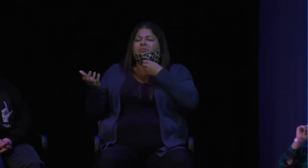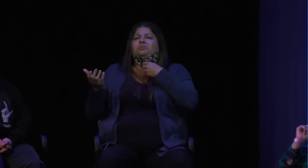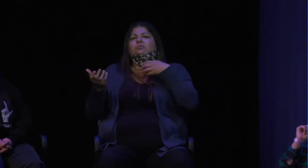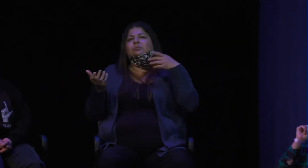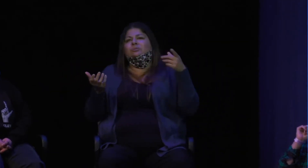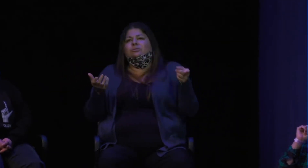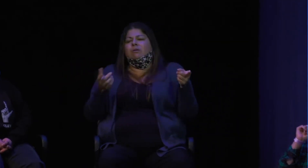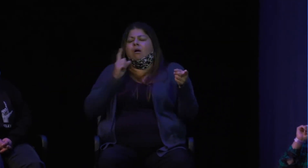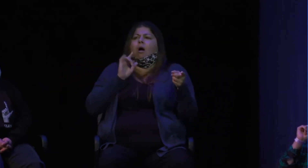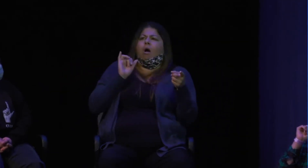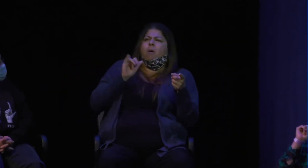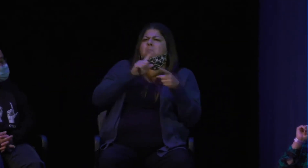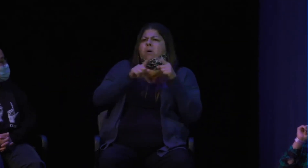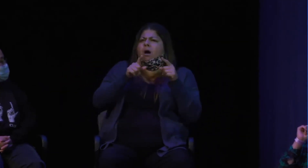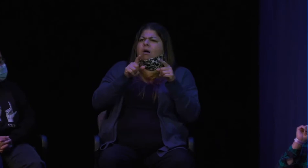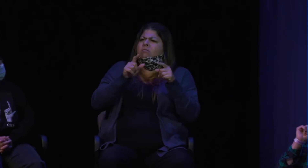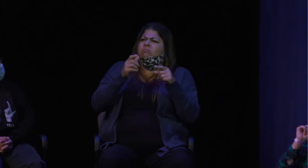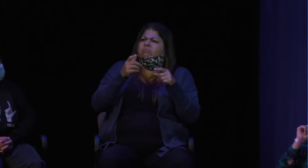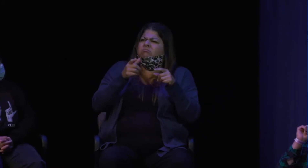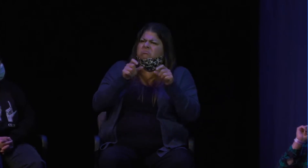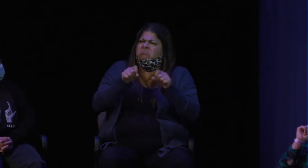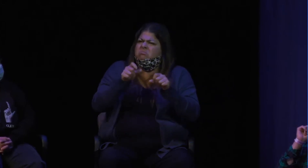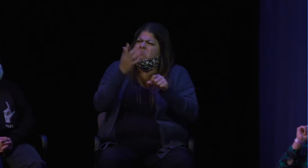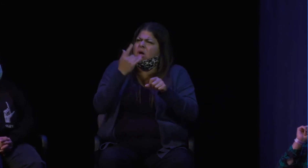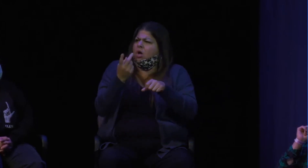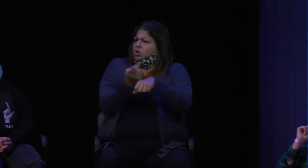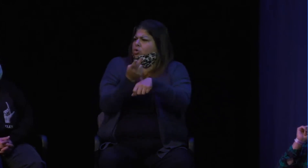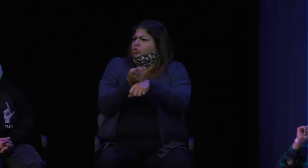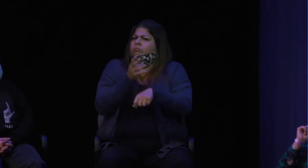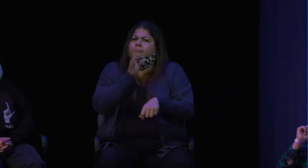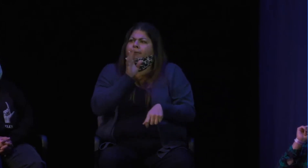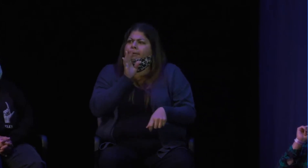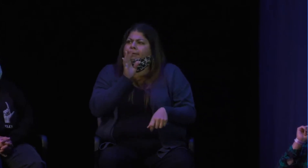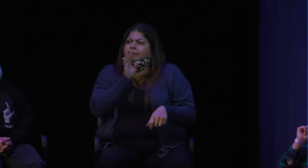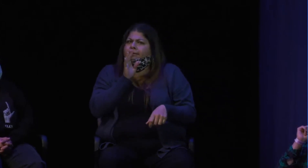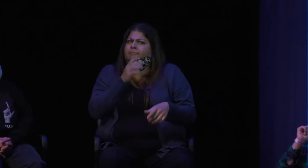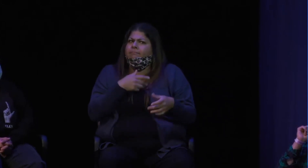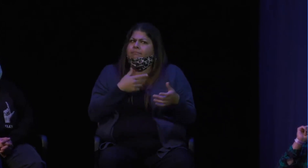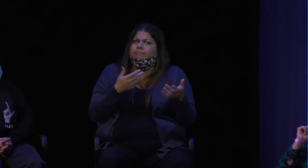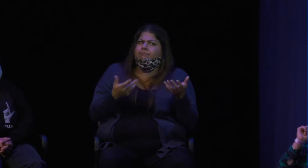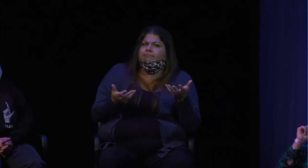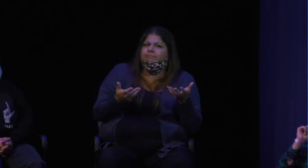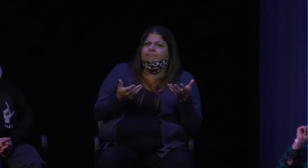You know, I do have a hearing family, but a deaf brother or sibling.